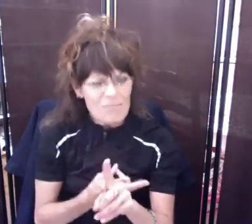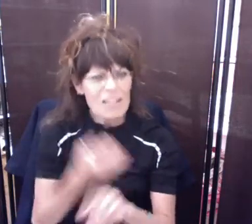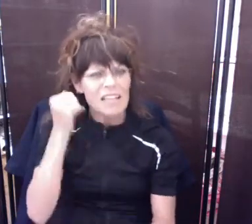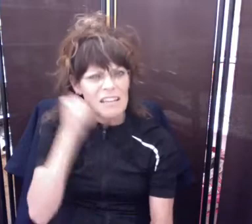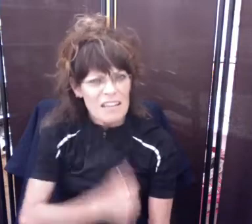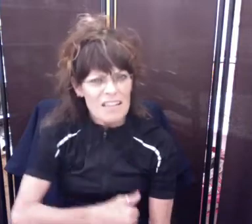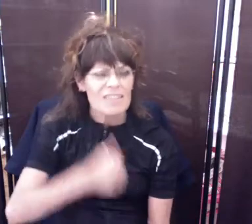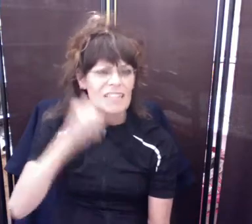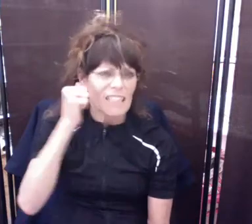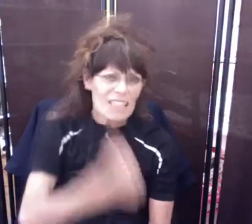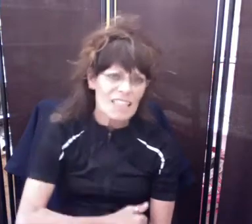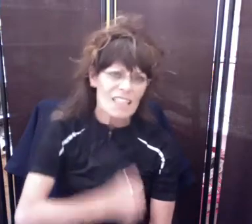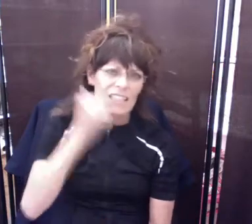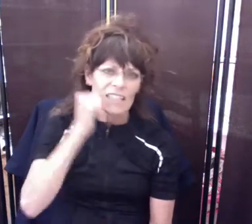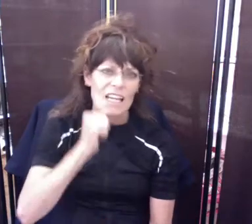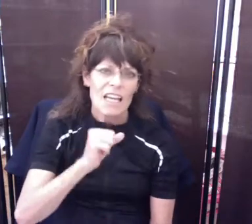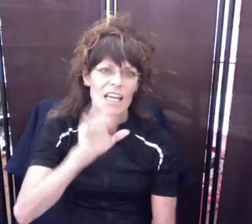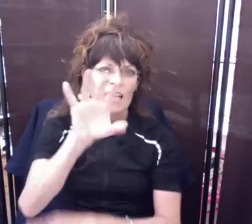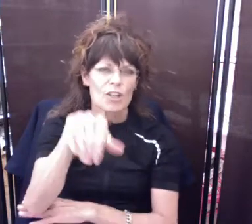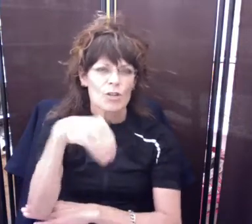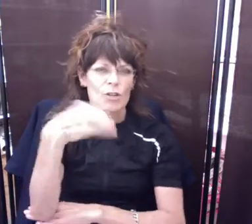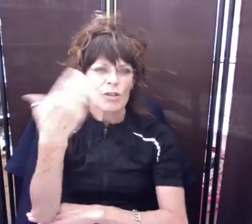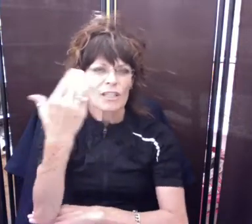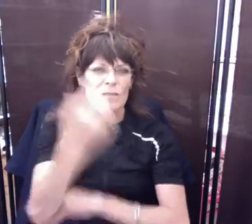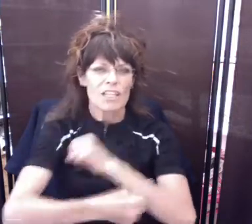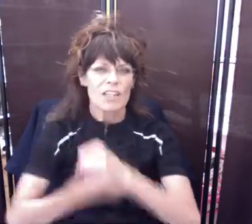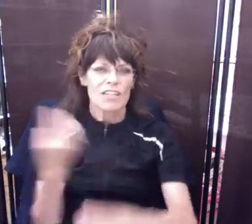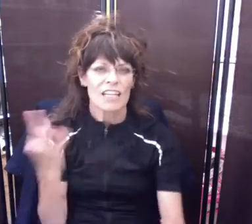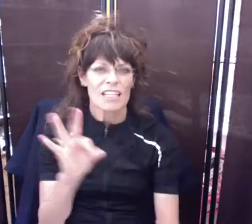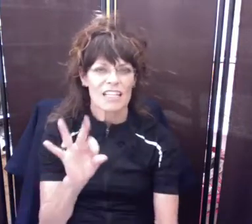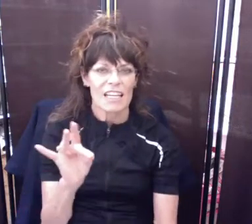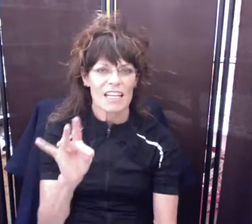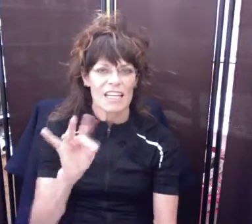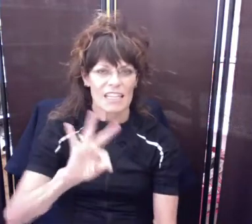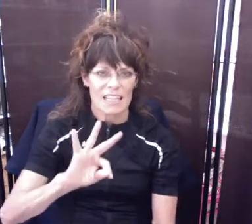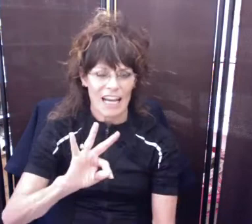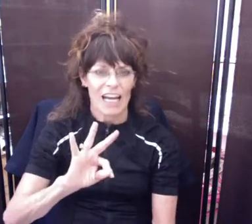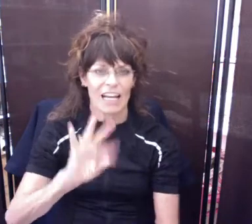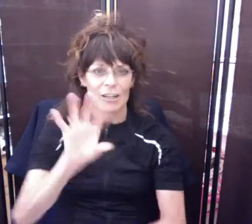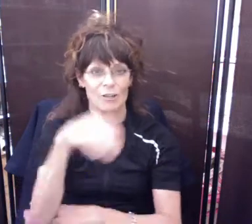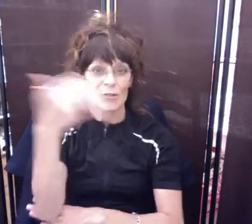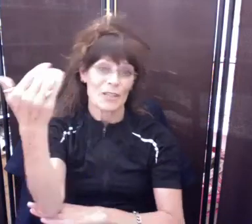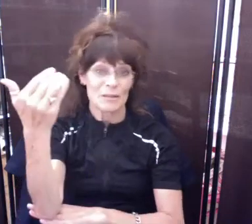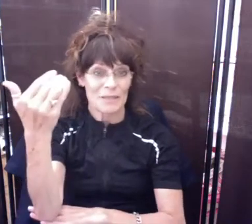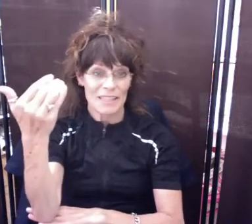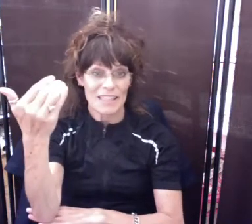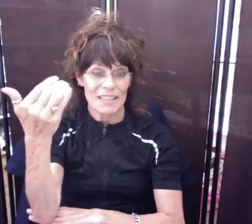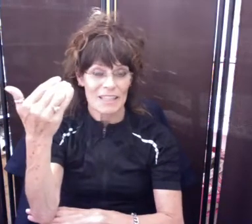then Christmas 1989 happens, right? Christmas at Chris's. I'm at my mother's house and my